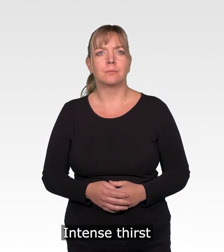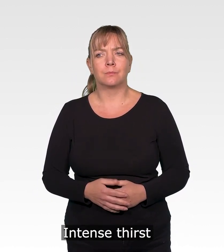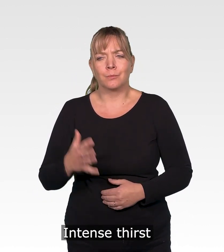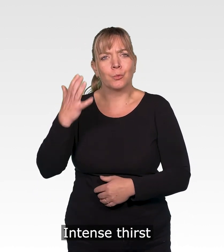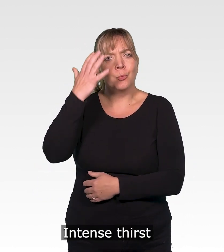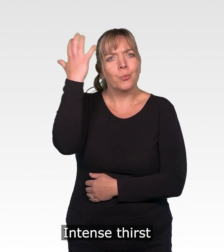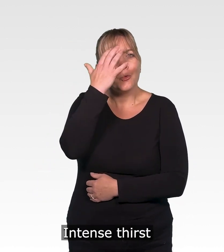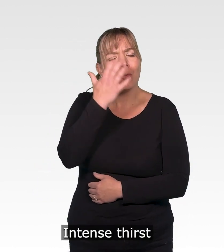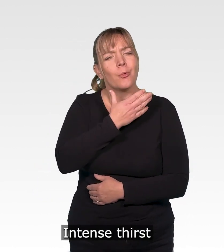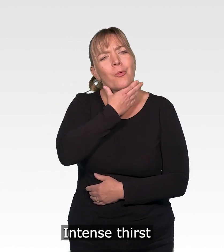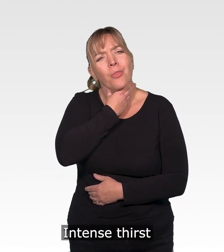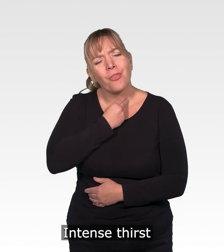Intense thirst.